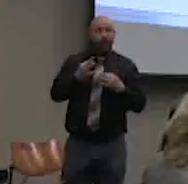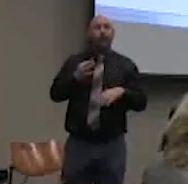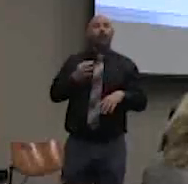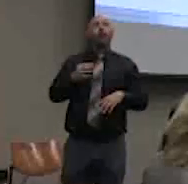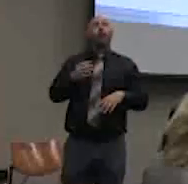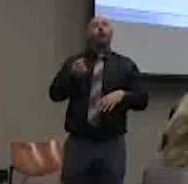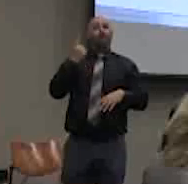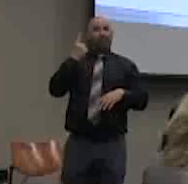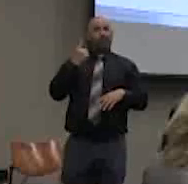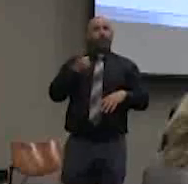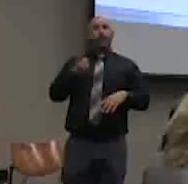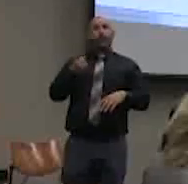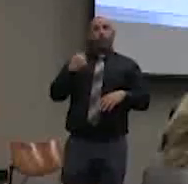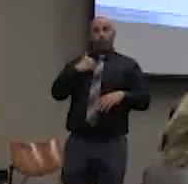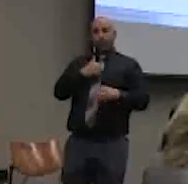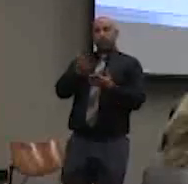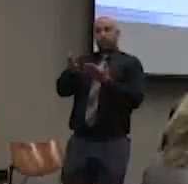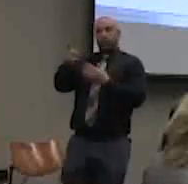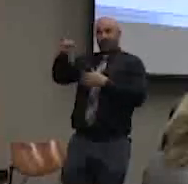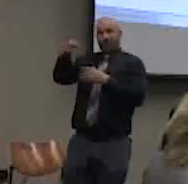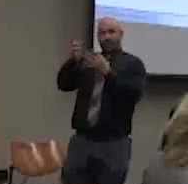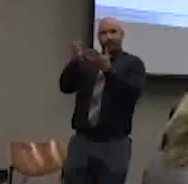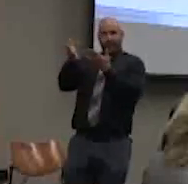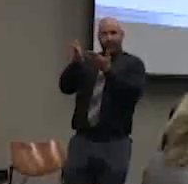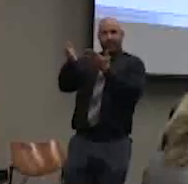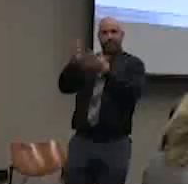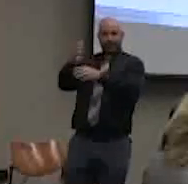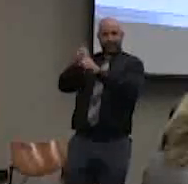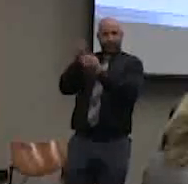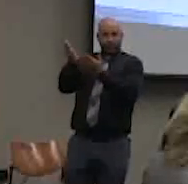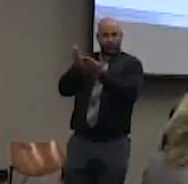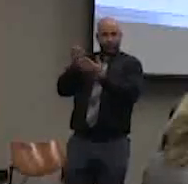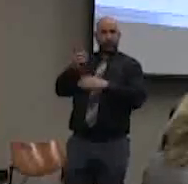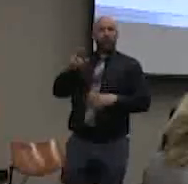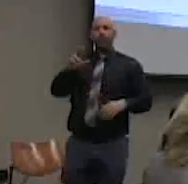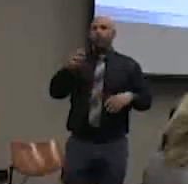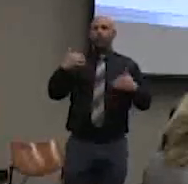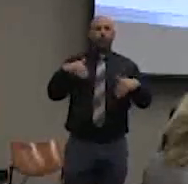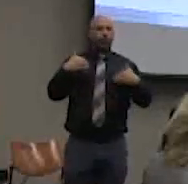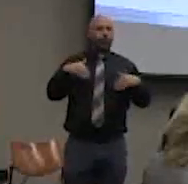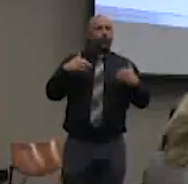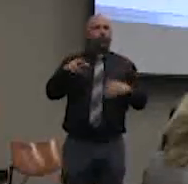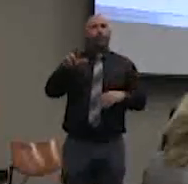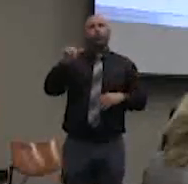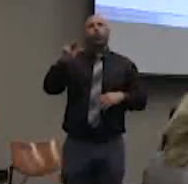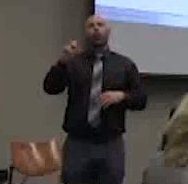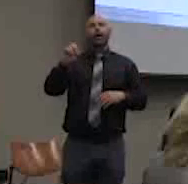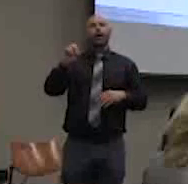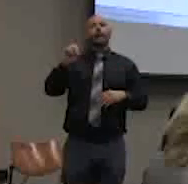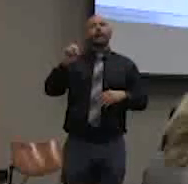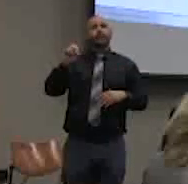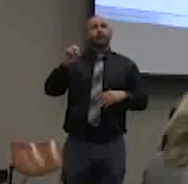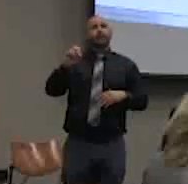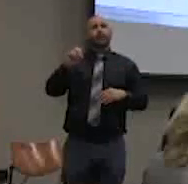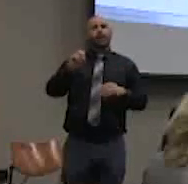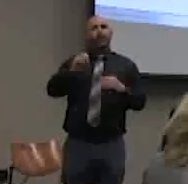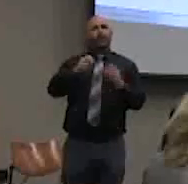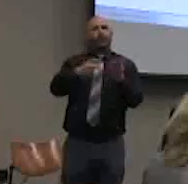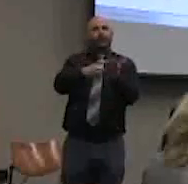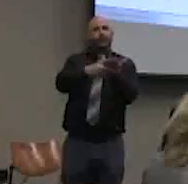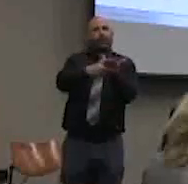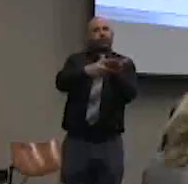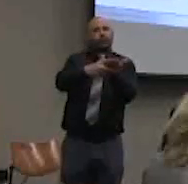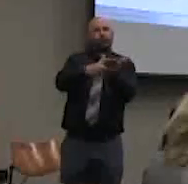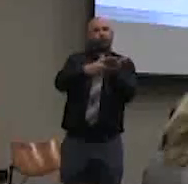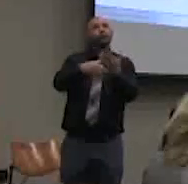were serving, the rate of the voucher was so low that oftentimes